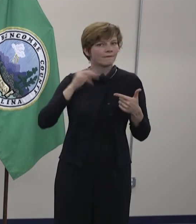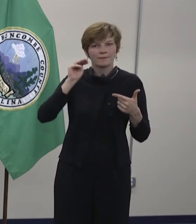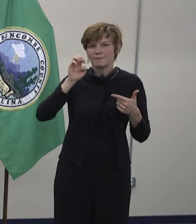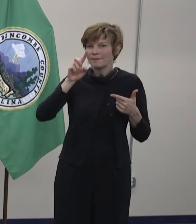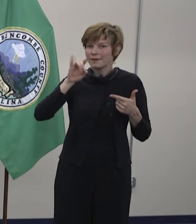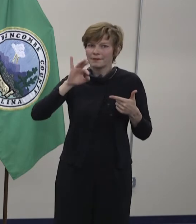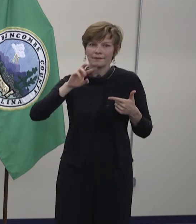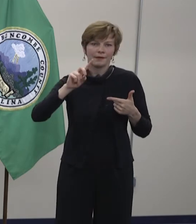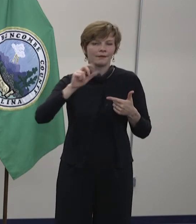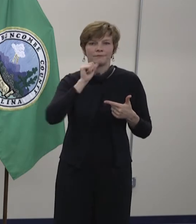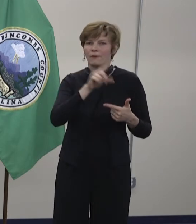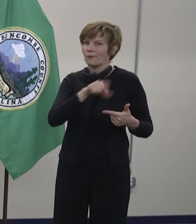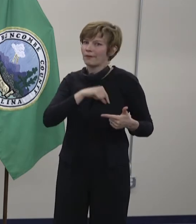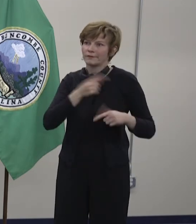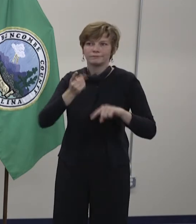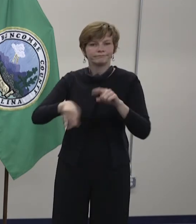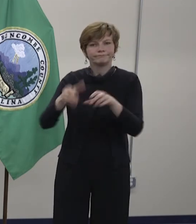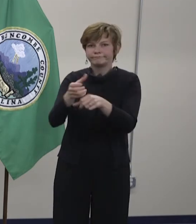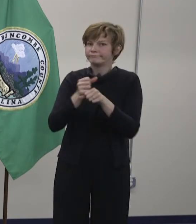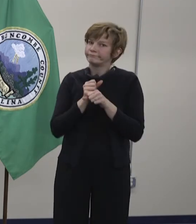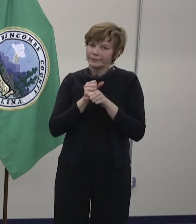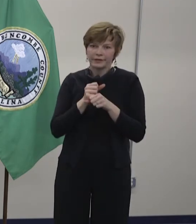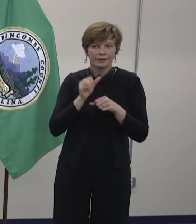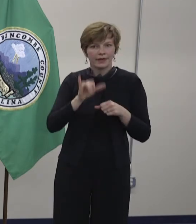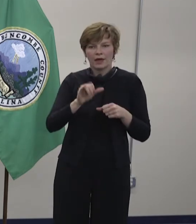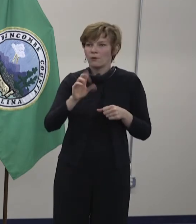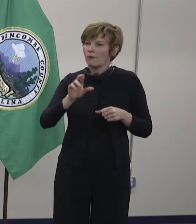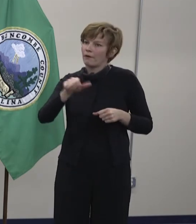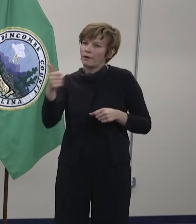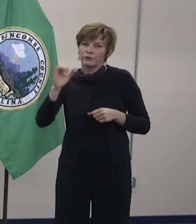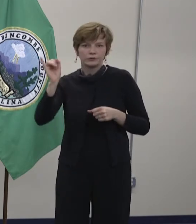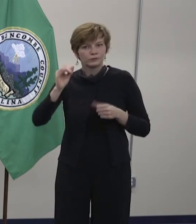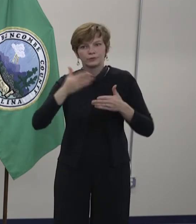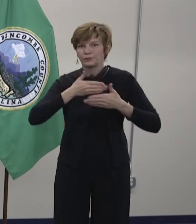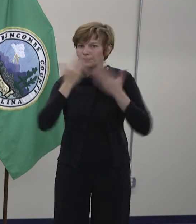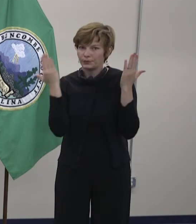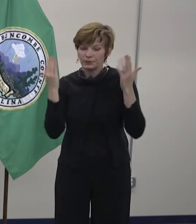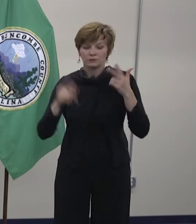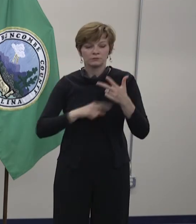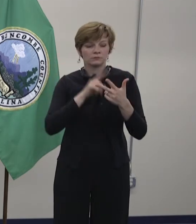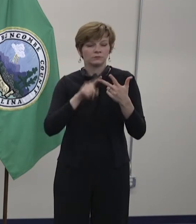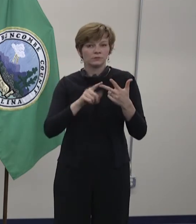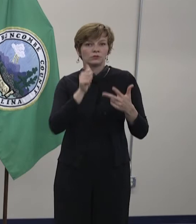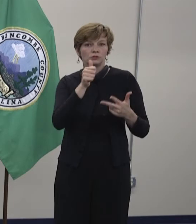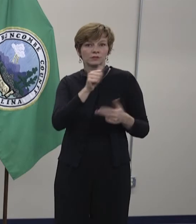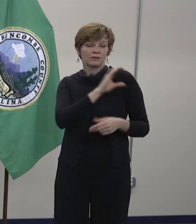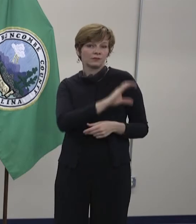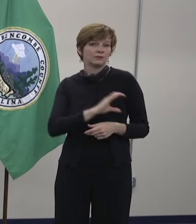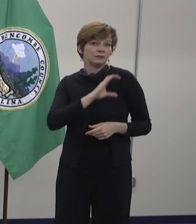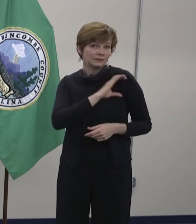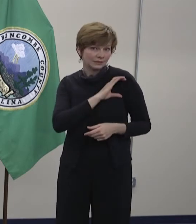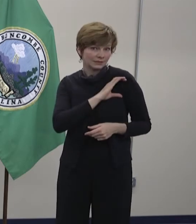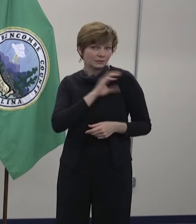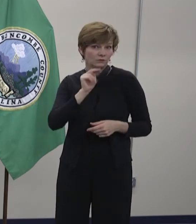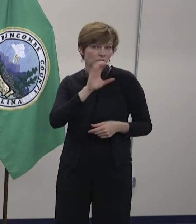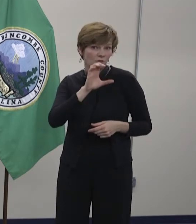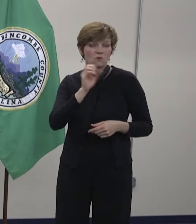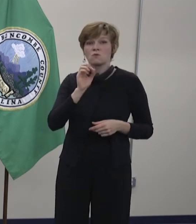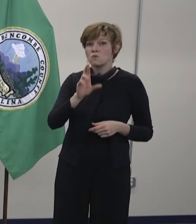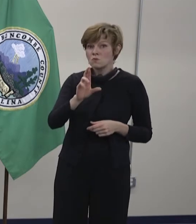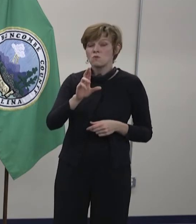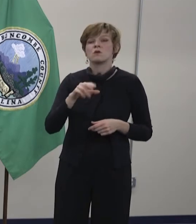health insurance. And 3, hold U.S. citizenship or other legal immigration status as mandated by